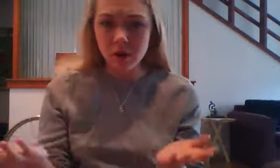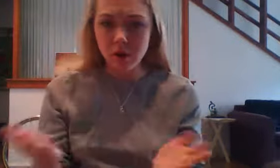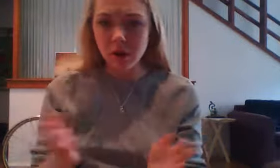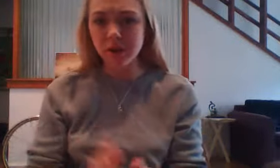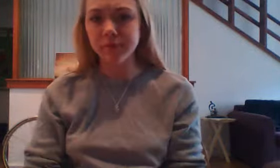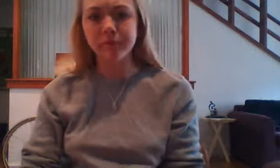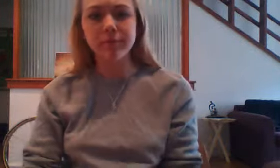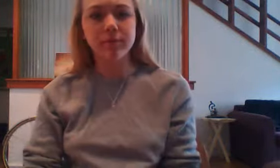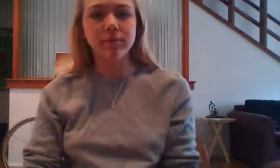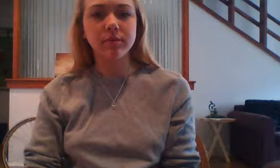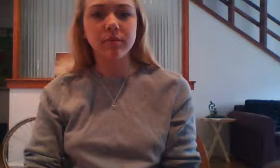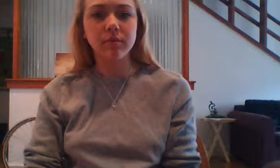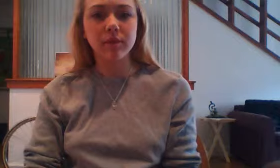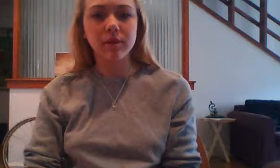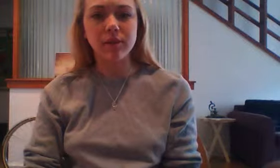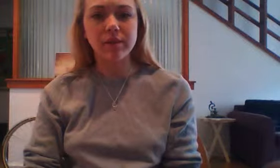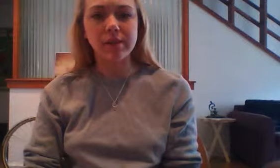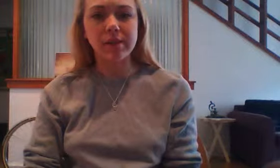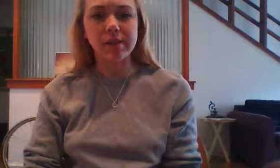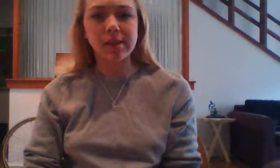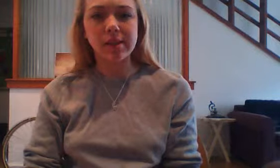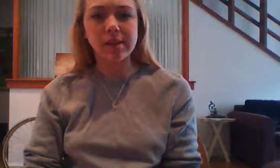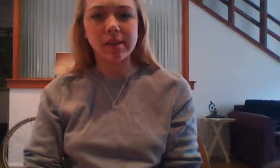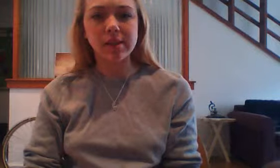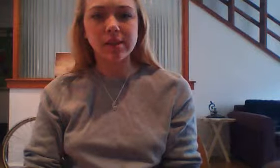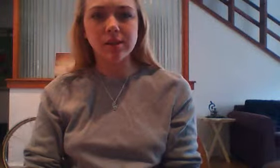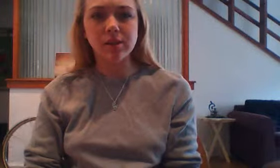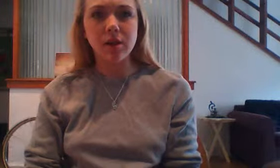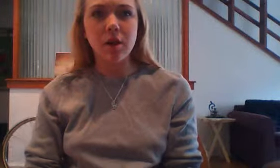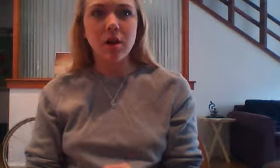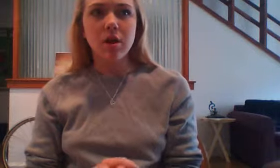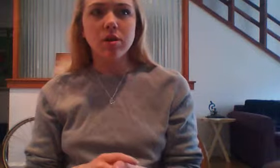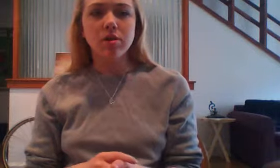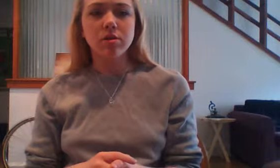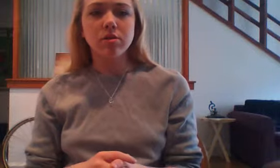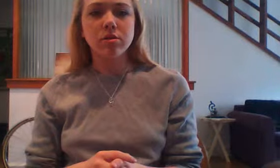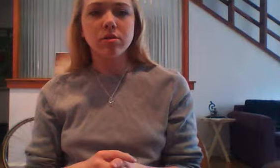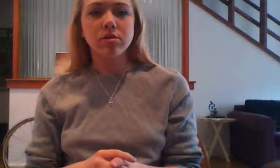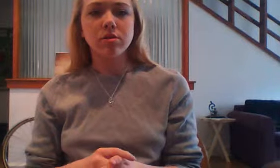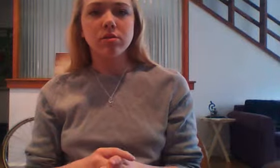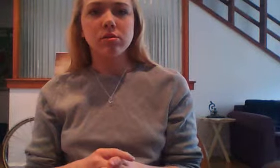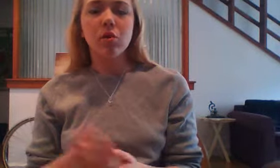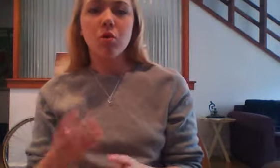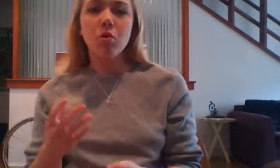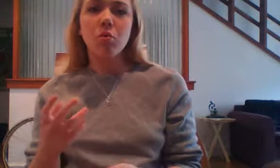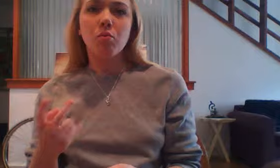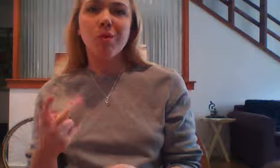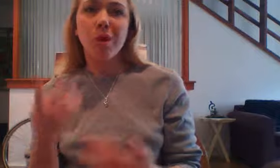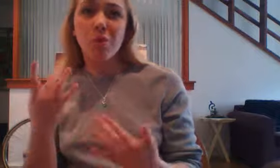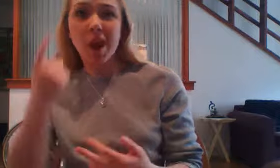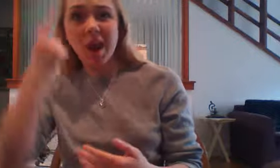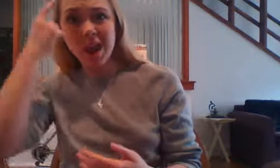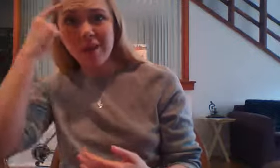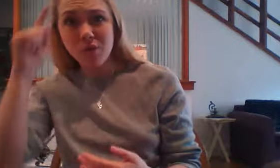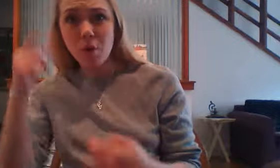to me, that's a very reactive approach. You know, we're waiting for the problem to show up on our doorstep and then we come up with a solution that we can for those